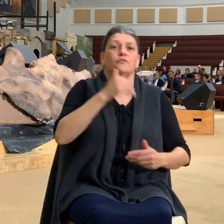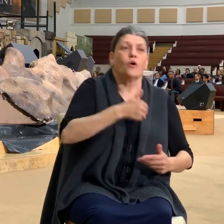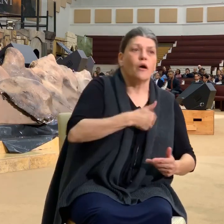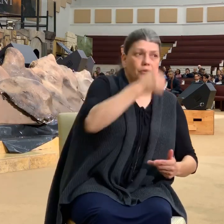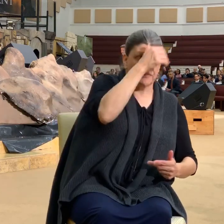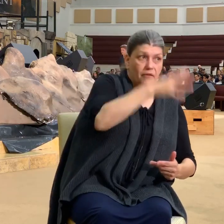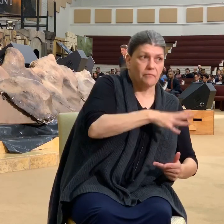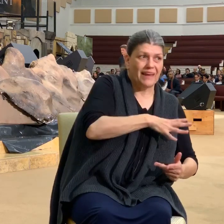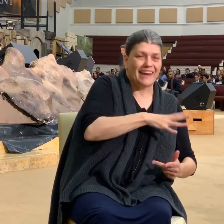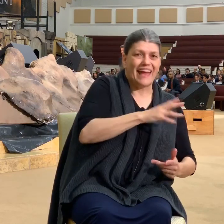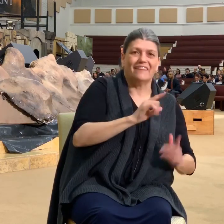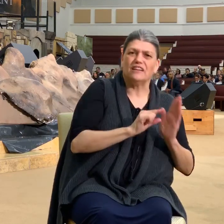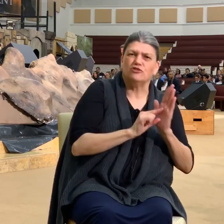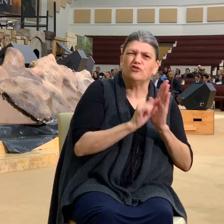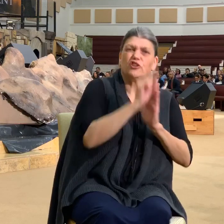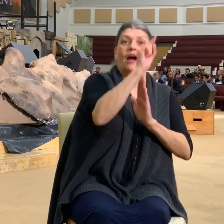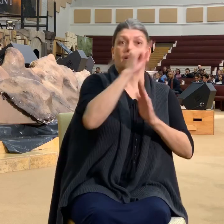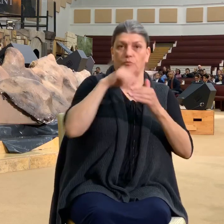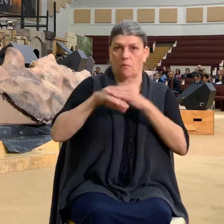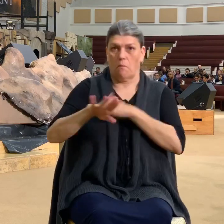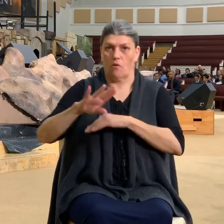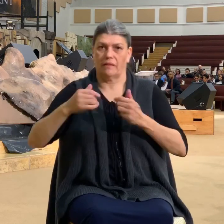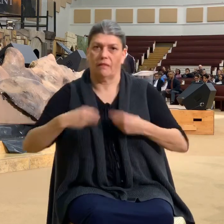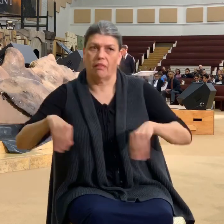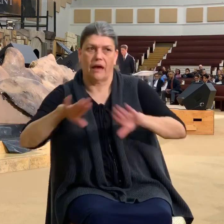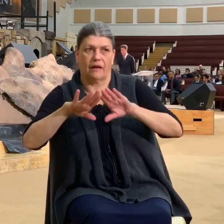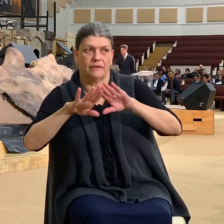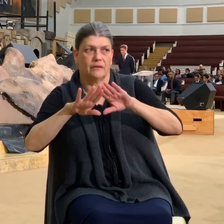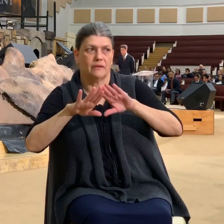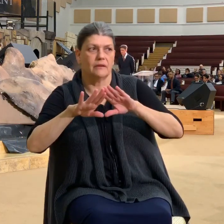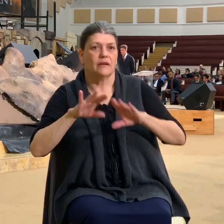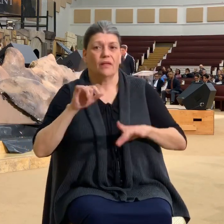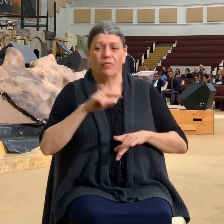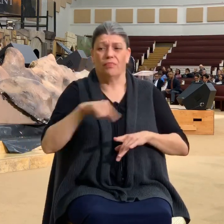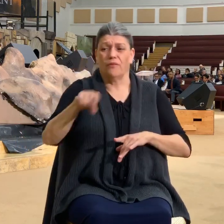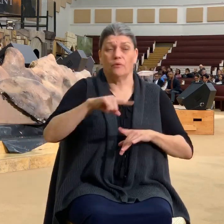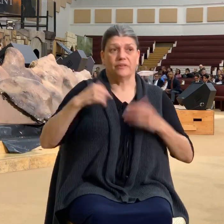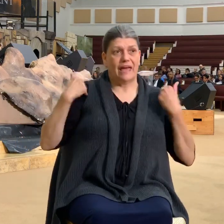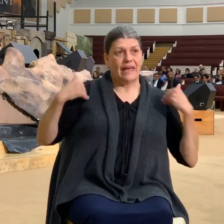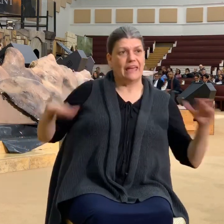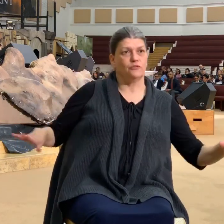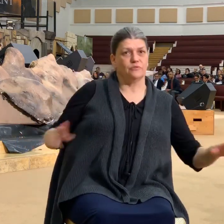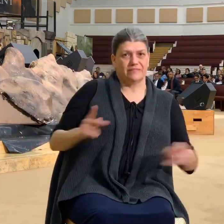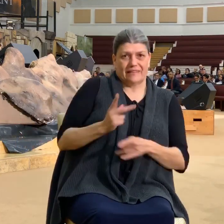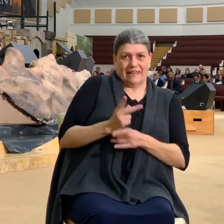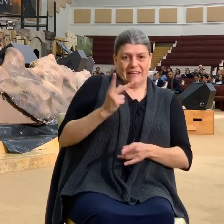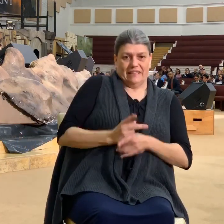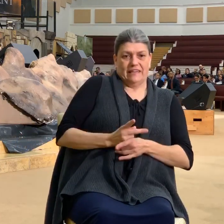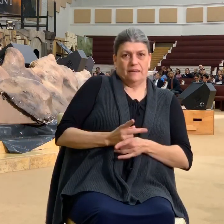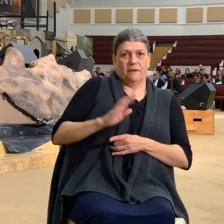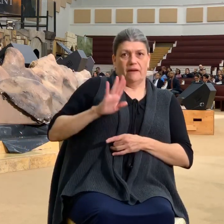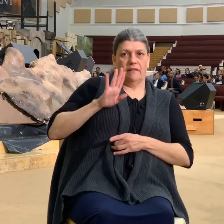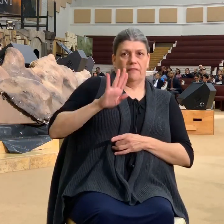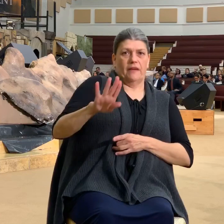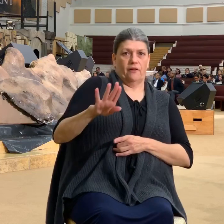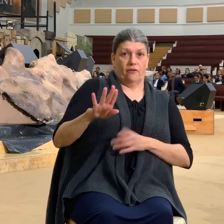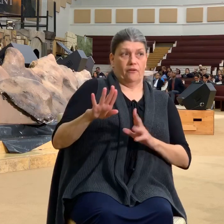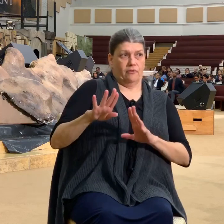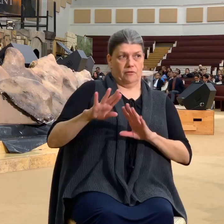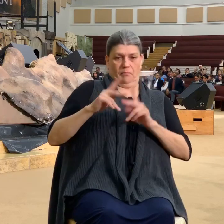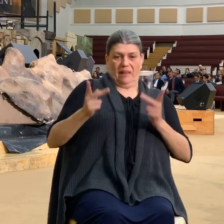land. Jude refers to that occasion and talks about those angels which kept not their oikaterion, their